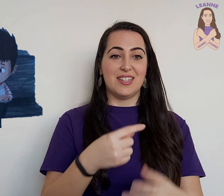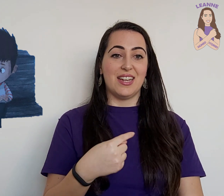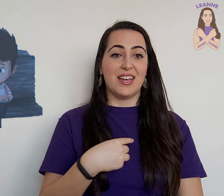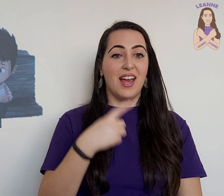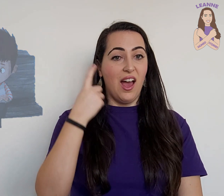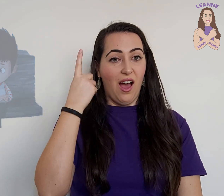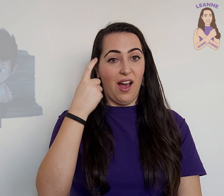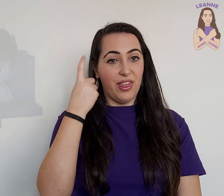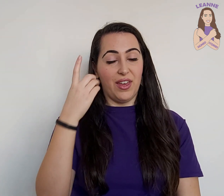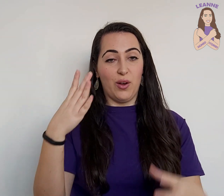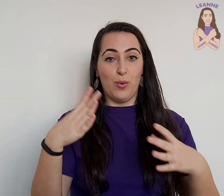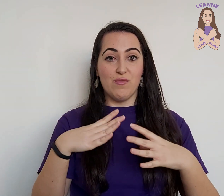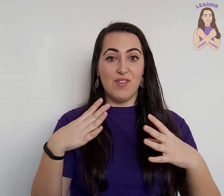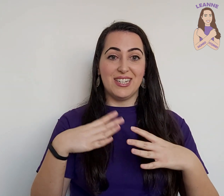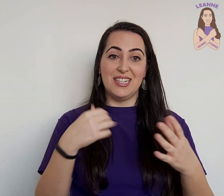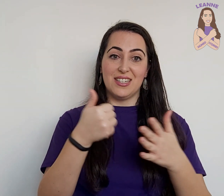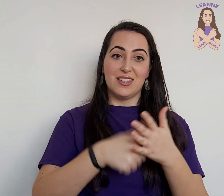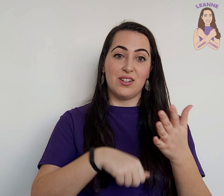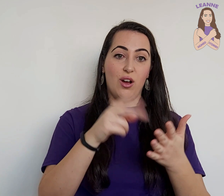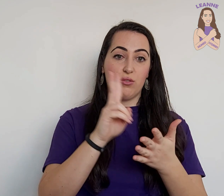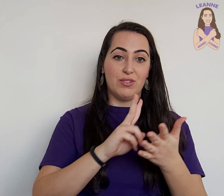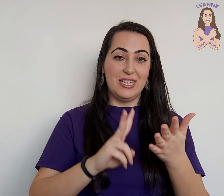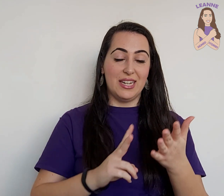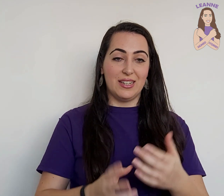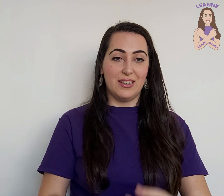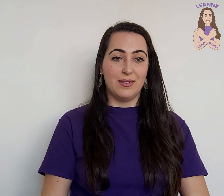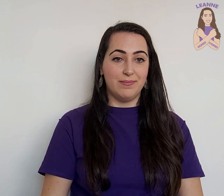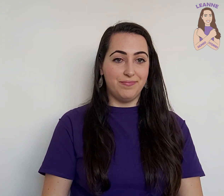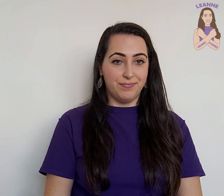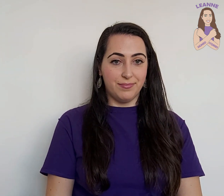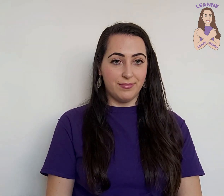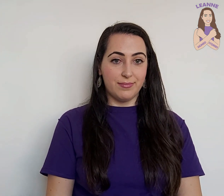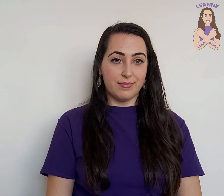Fantastic. I think we're ready to start reading.